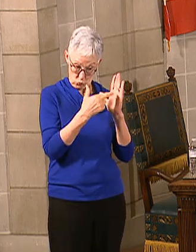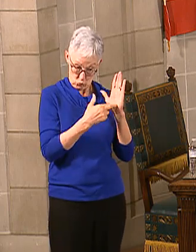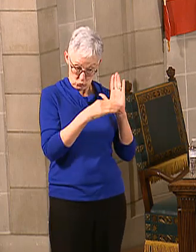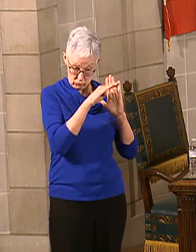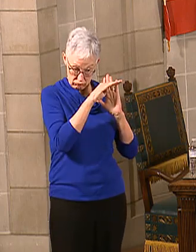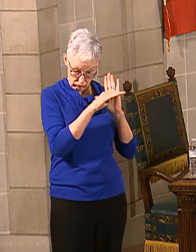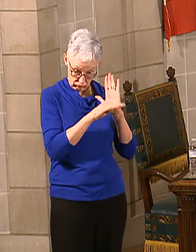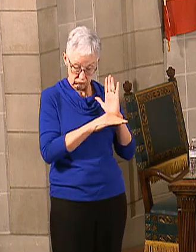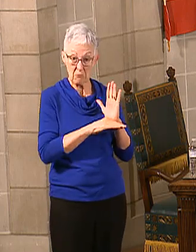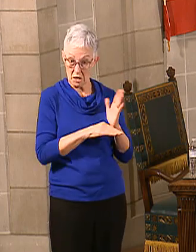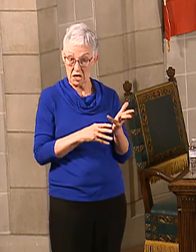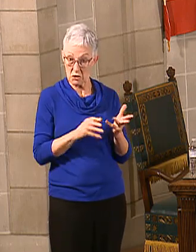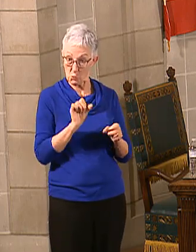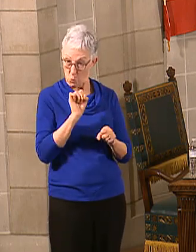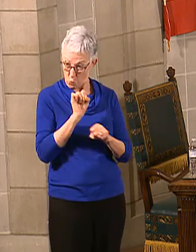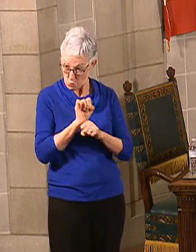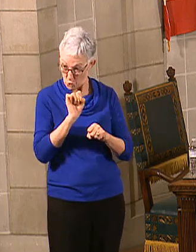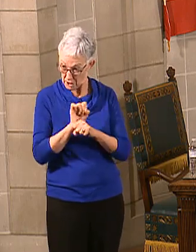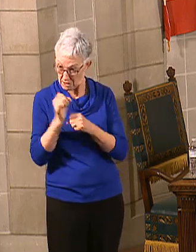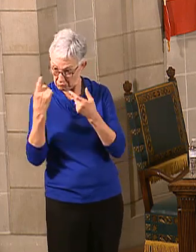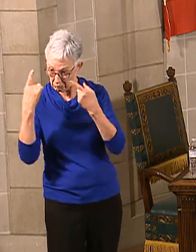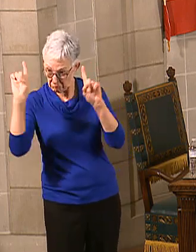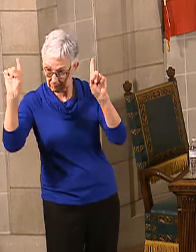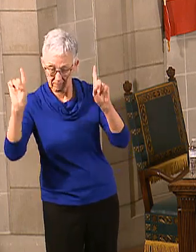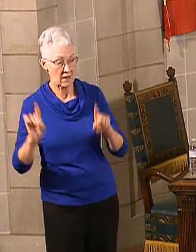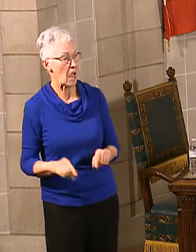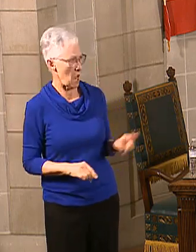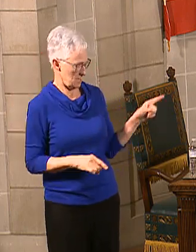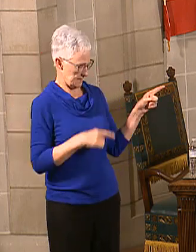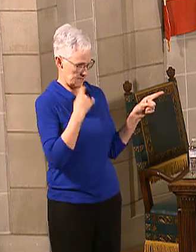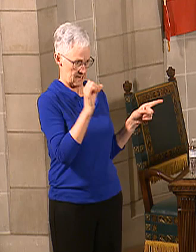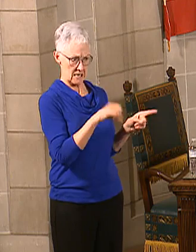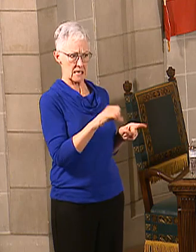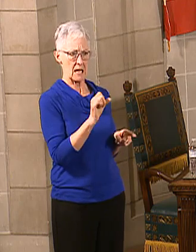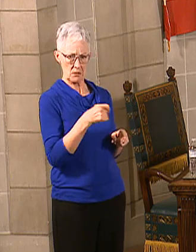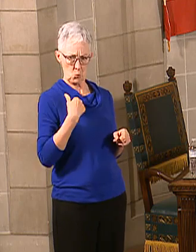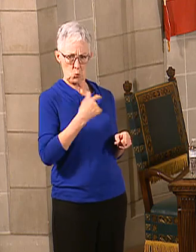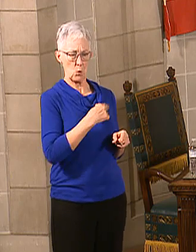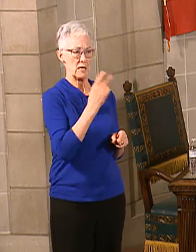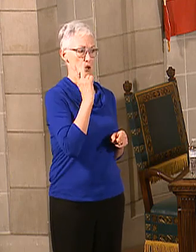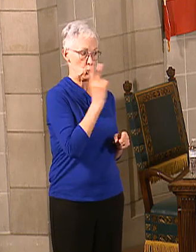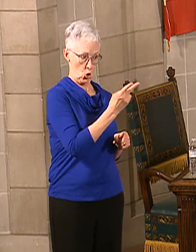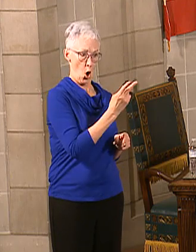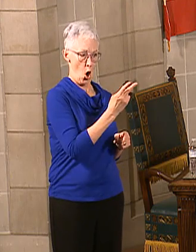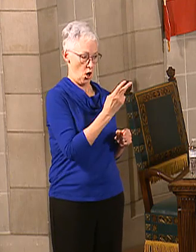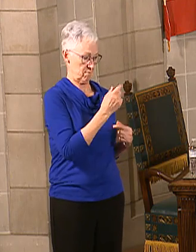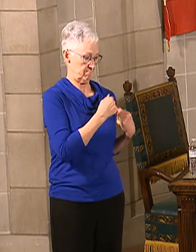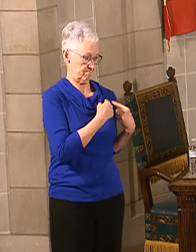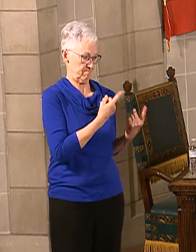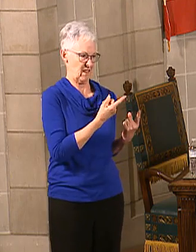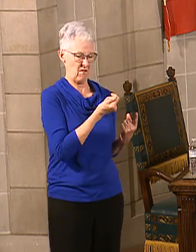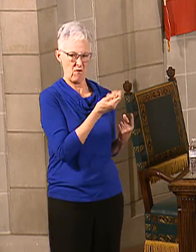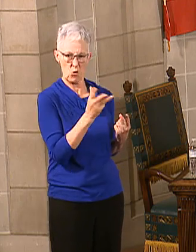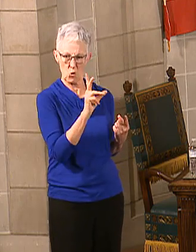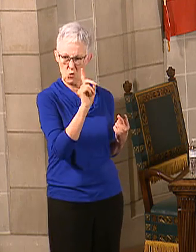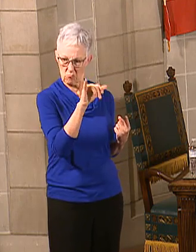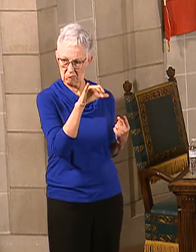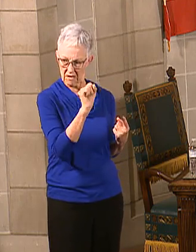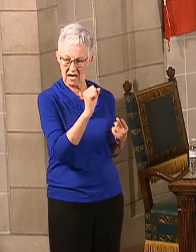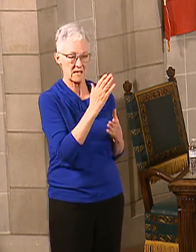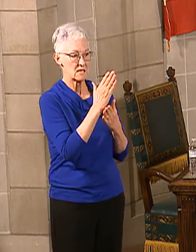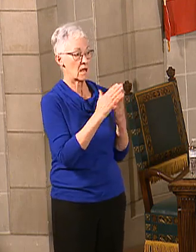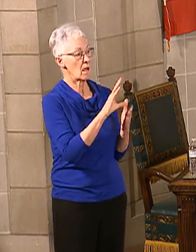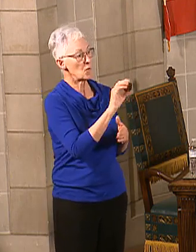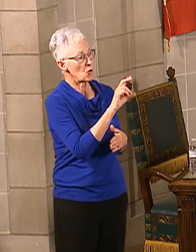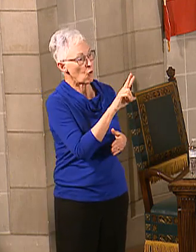have seen, we saw a jump in some of the cases that were testing positive go up. The last few days, it's popped around between